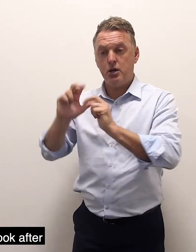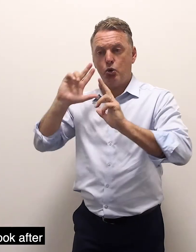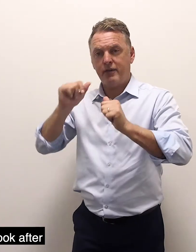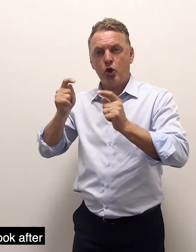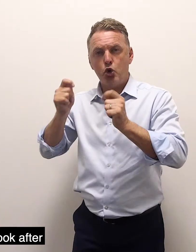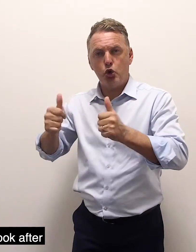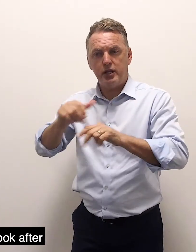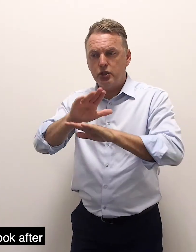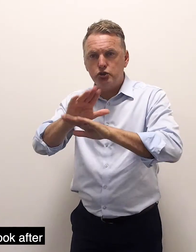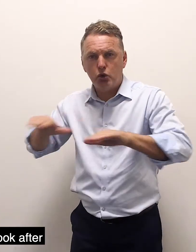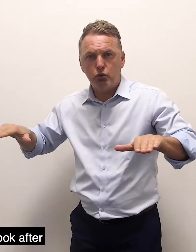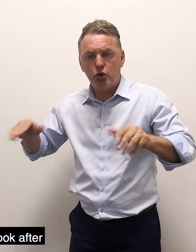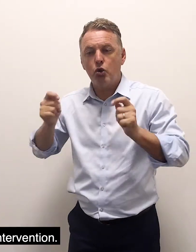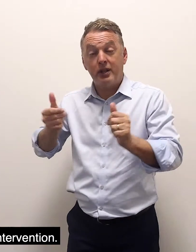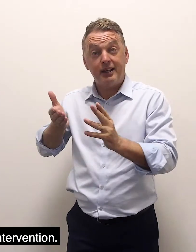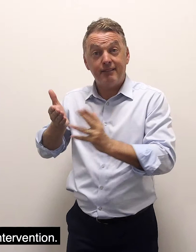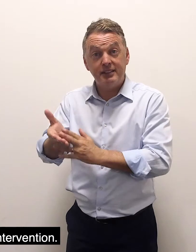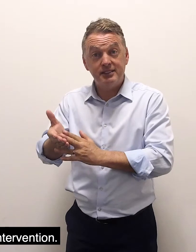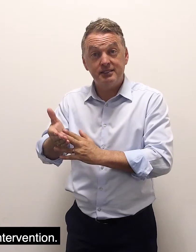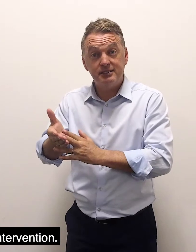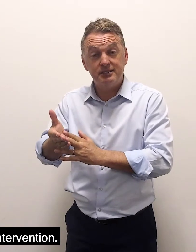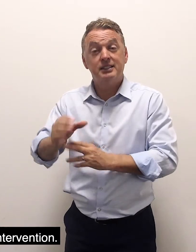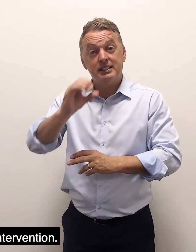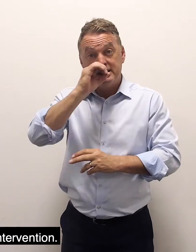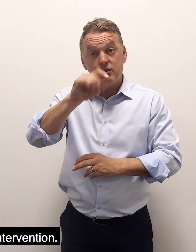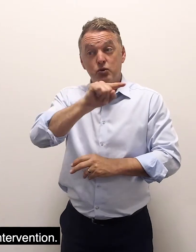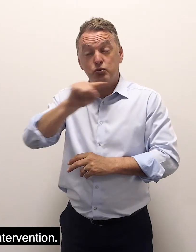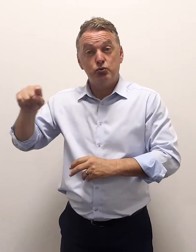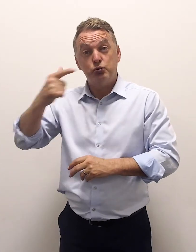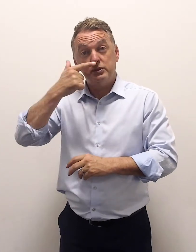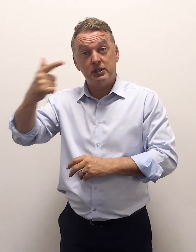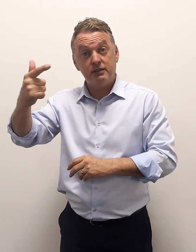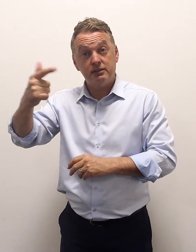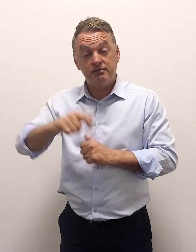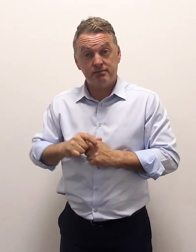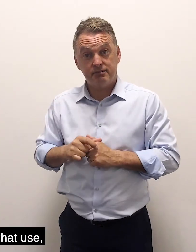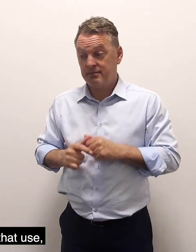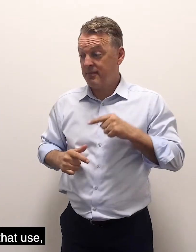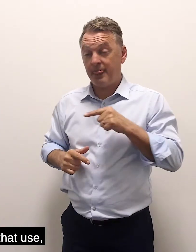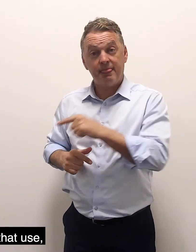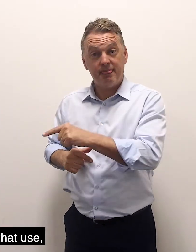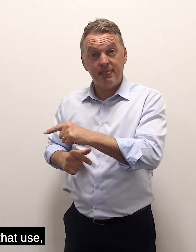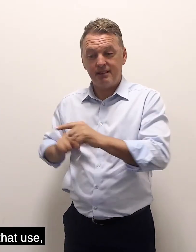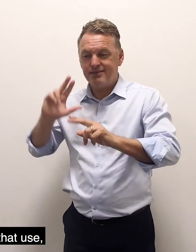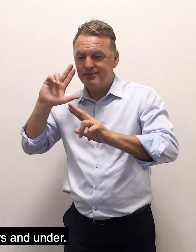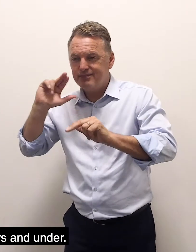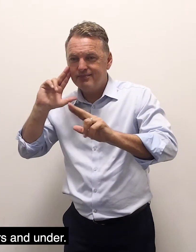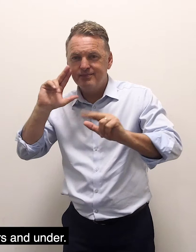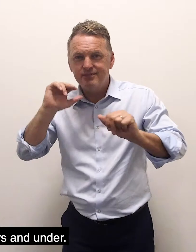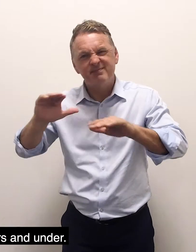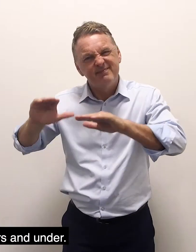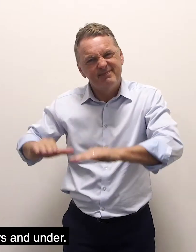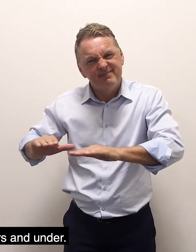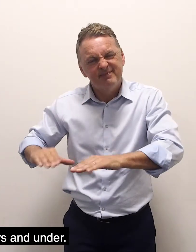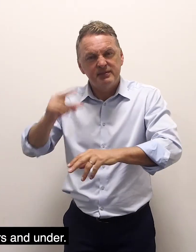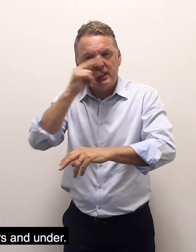The other partners look after early childhood, early intervention. So they're the ones that look after